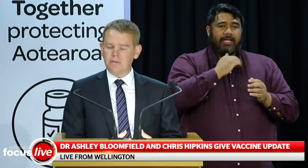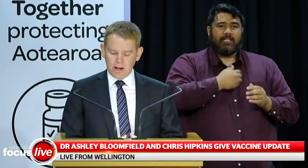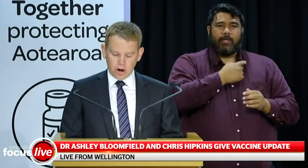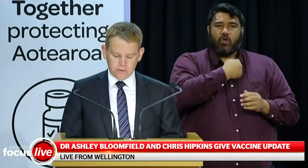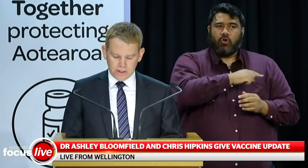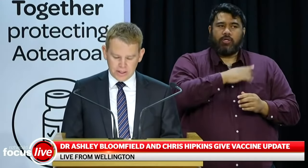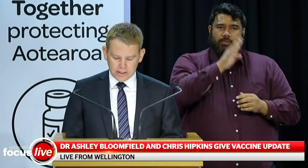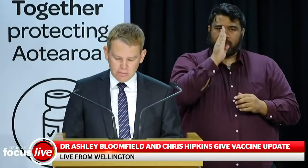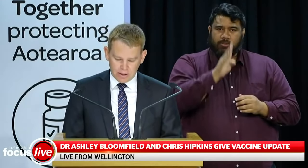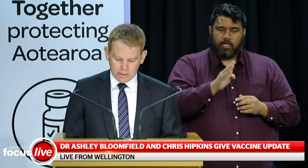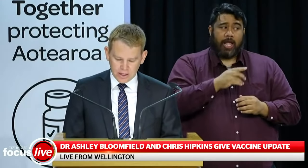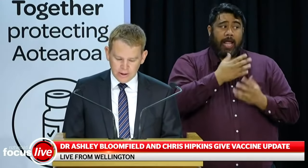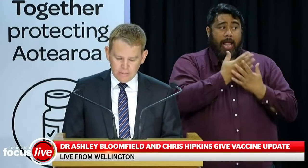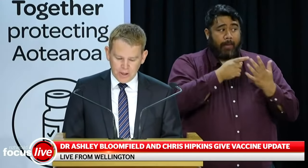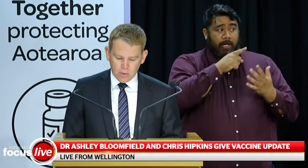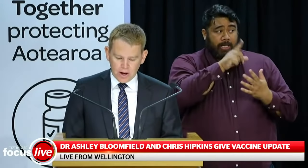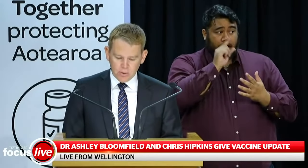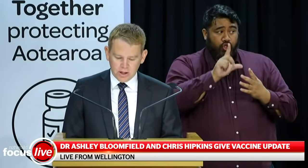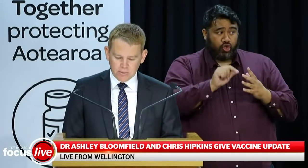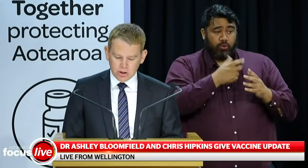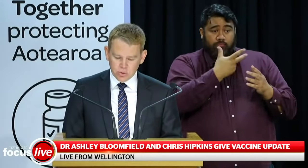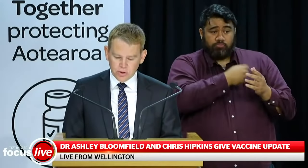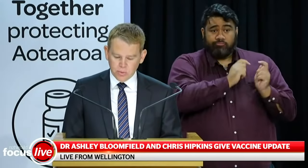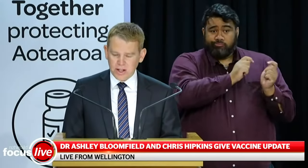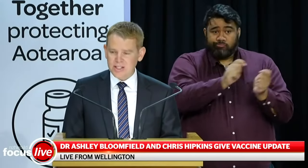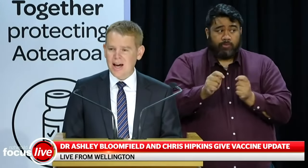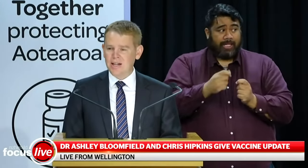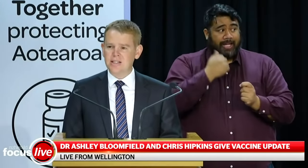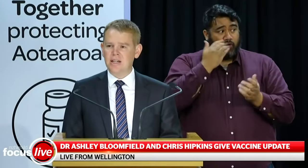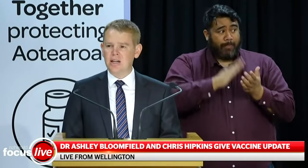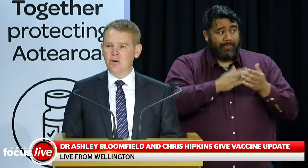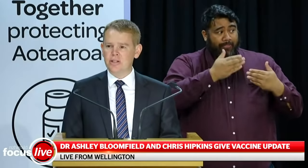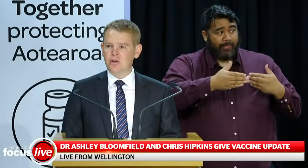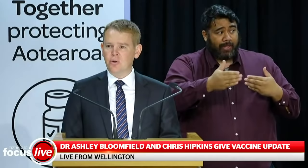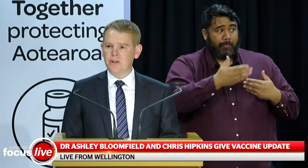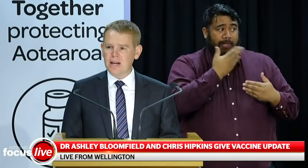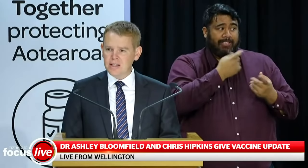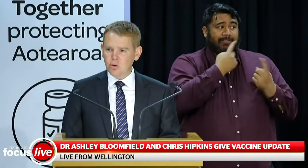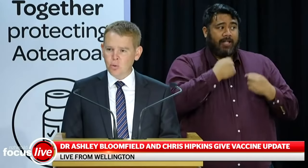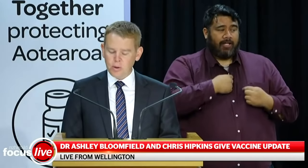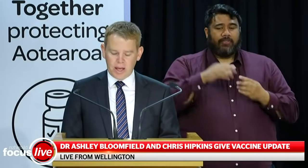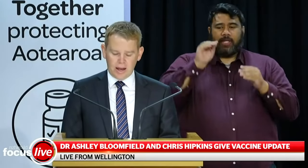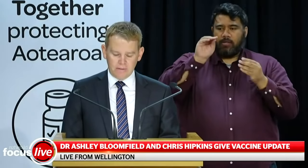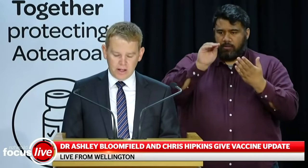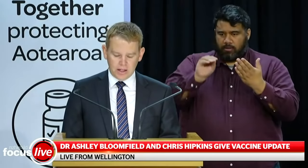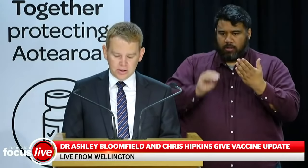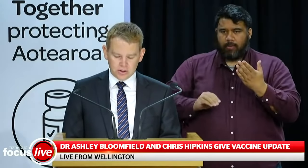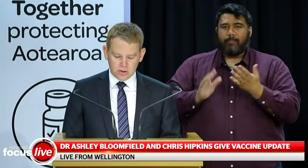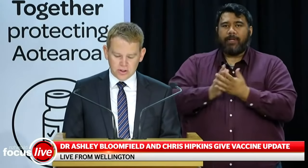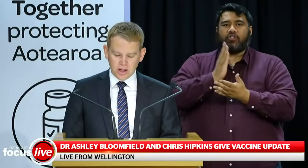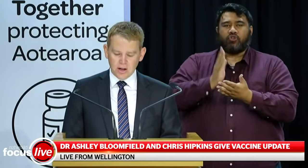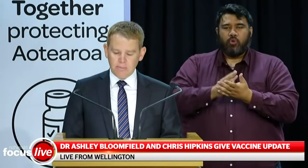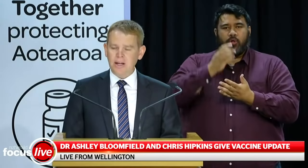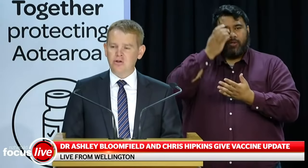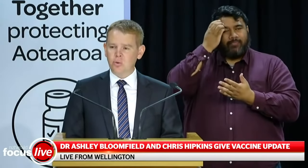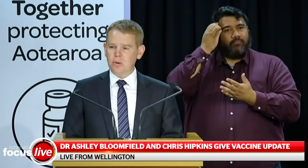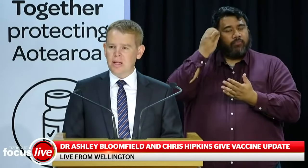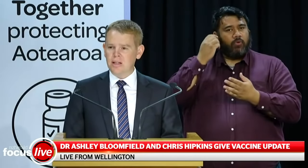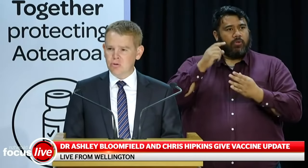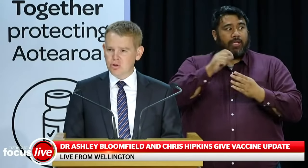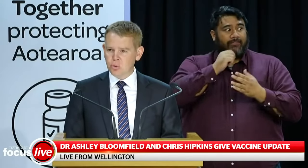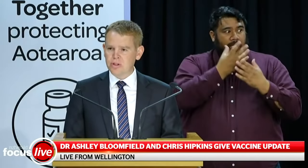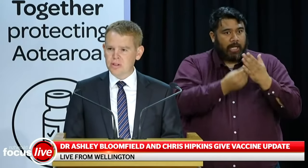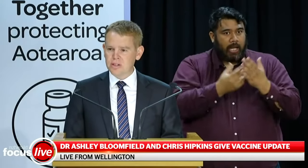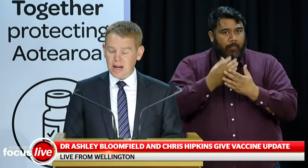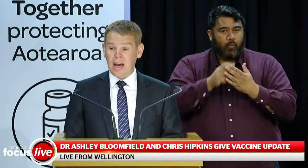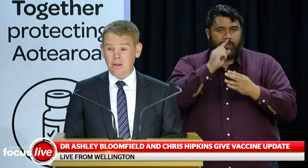will deliver over the next month. That way we can be sure that we're targeting areas of need or where we have any concerns, making sure that we're